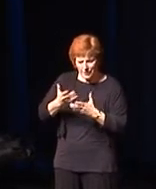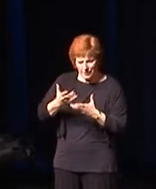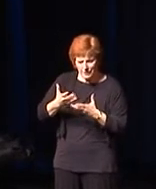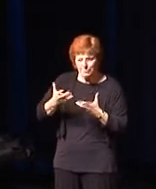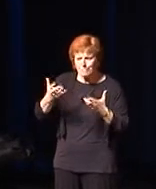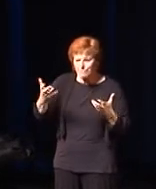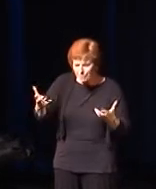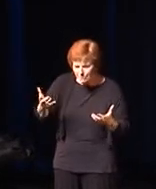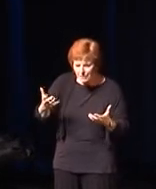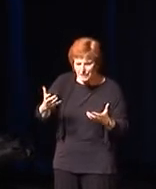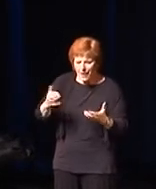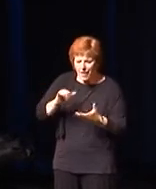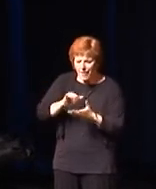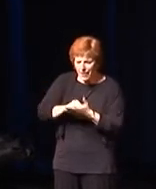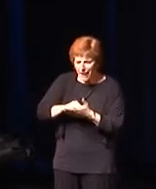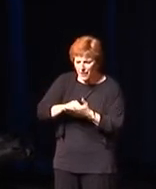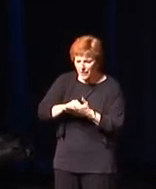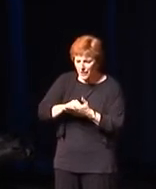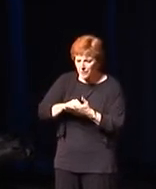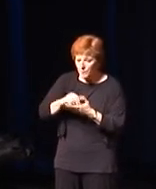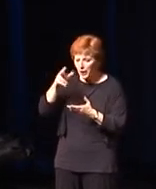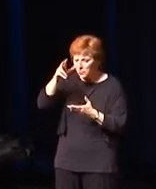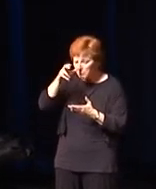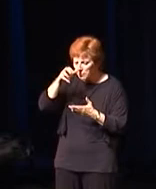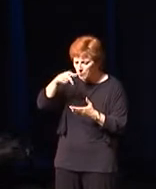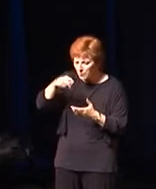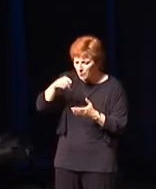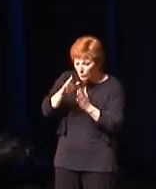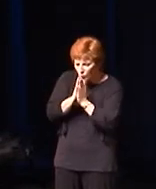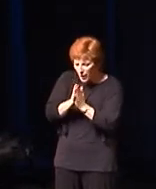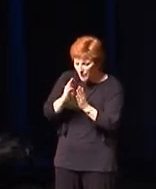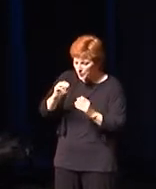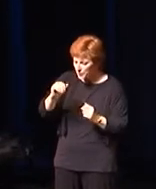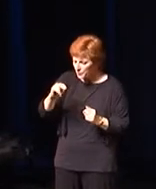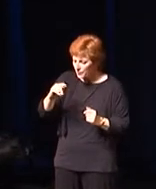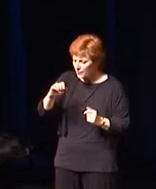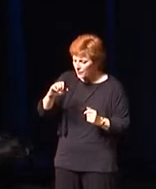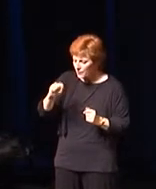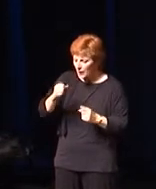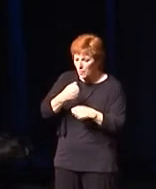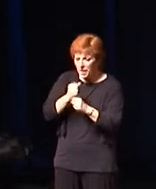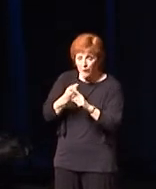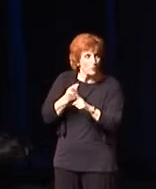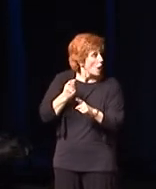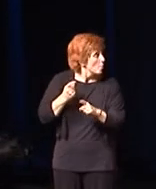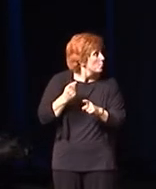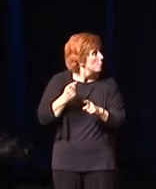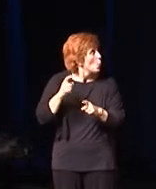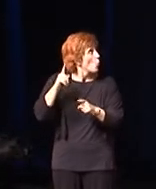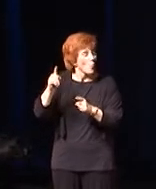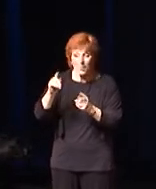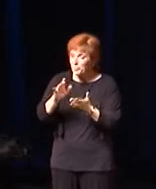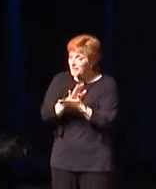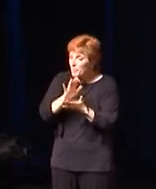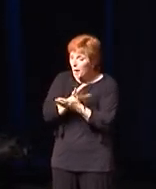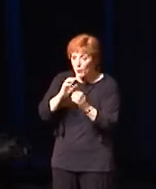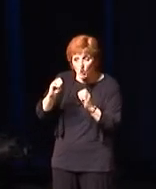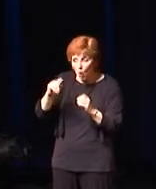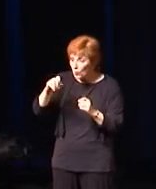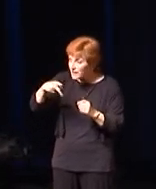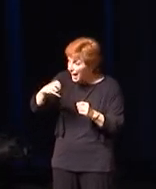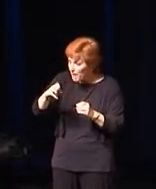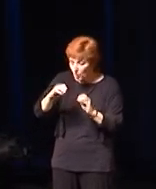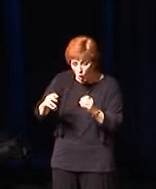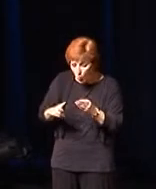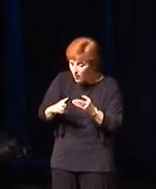origami. That praying mantis is made out of a single sheet of folded paper. There's no scotch tape and no cuts were